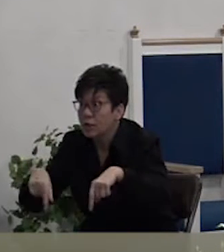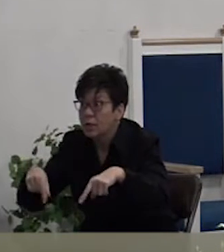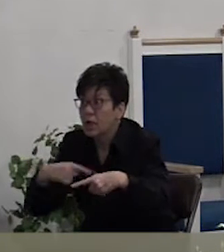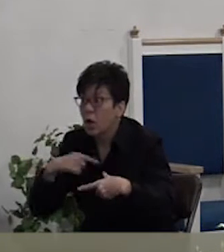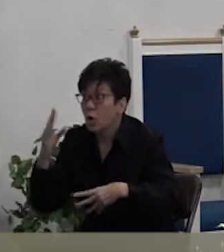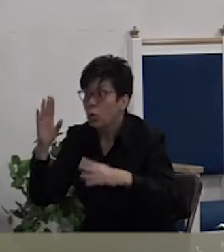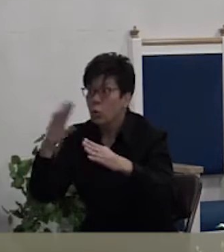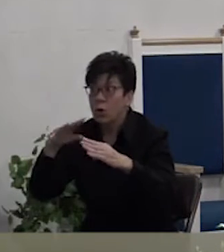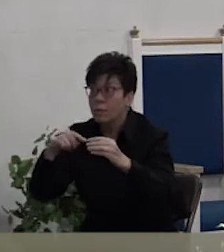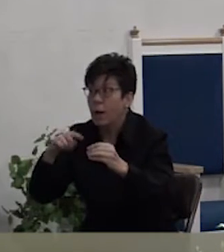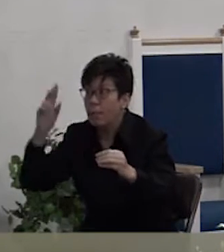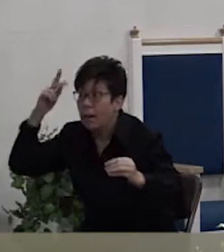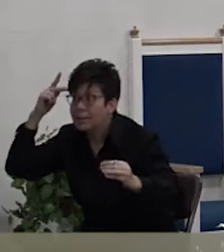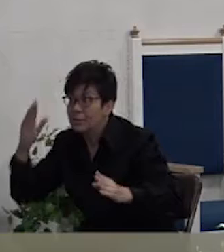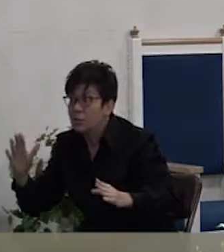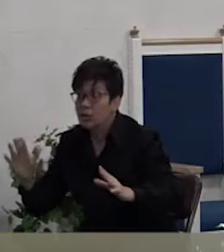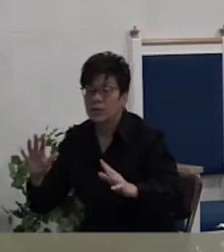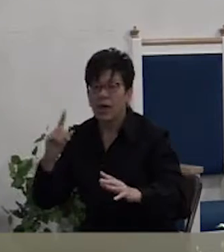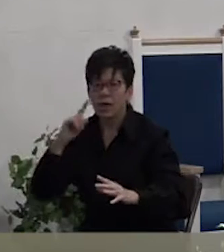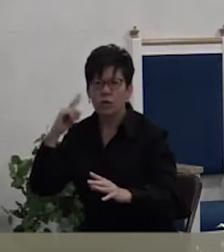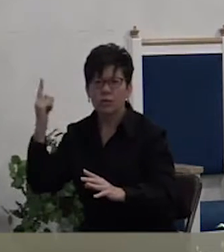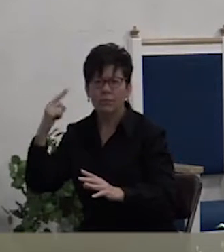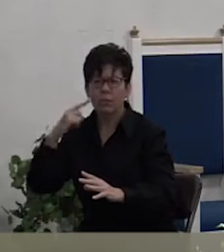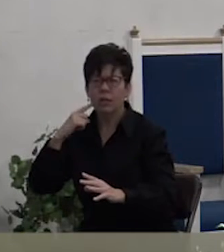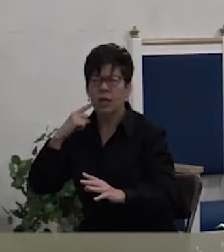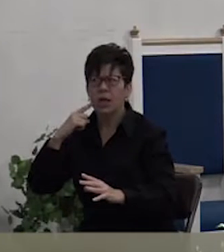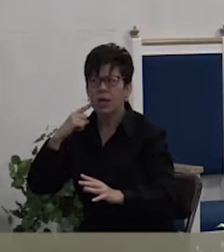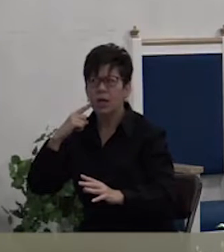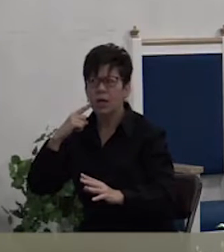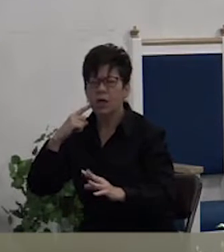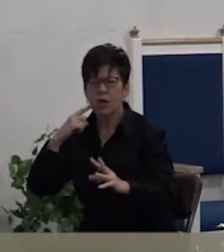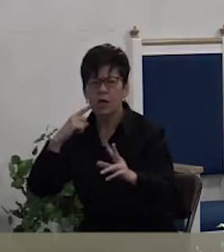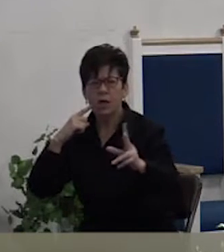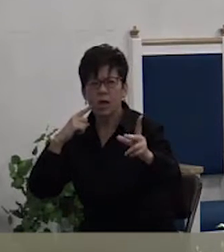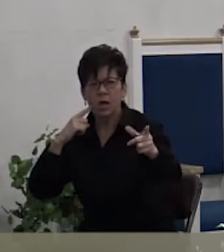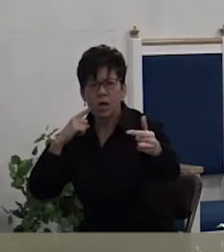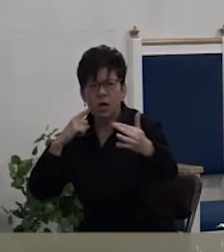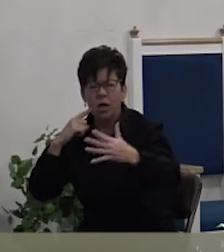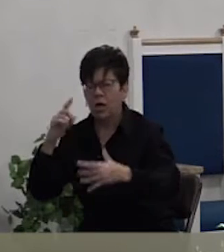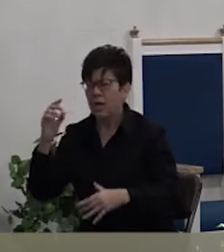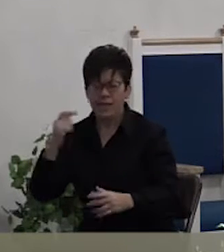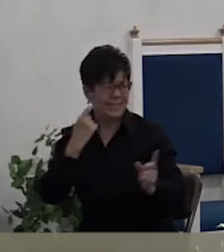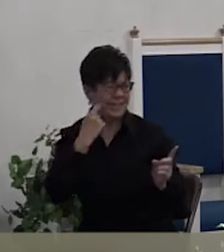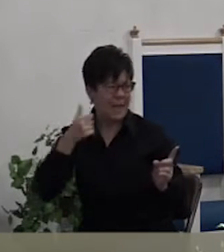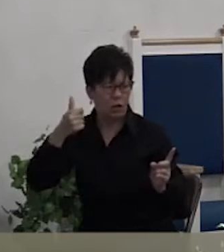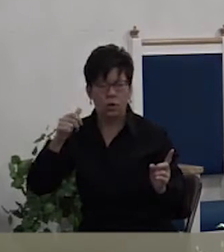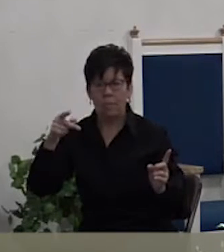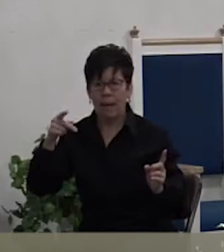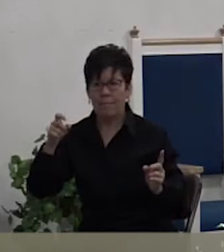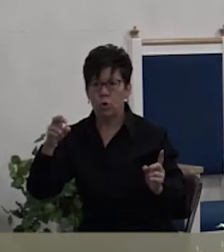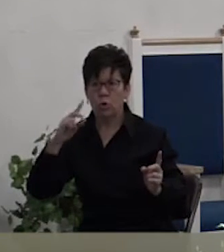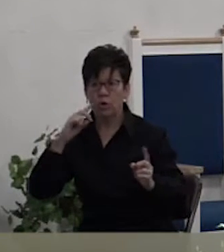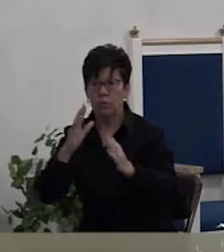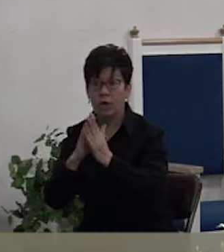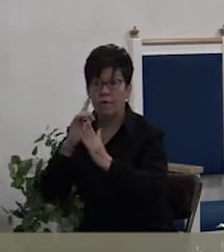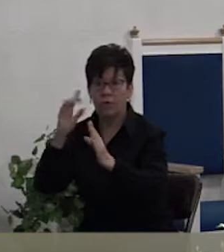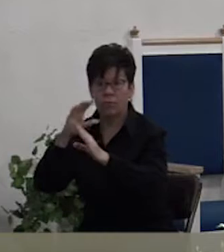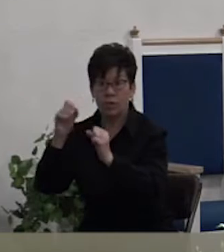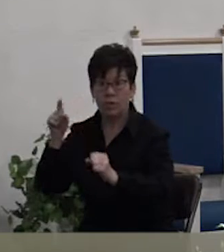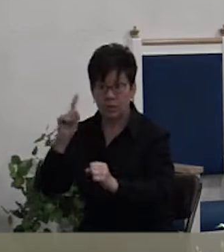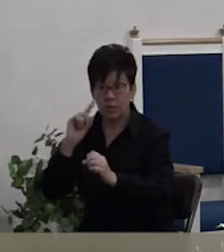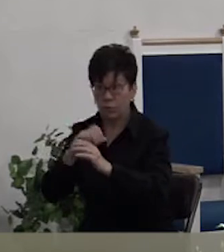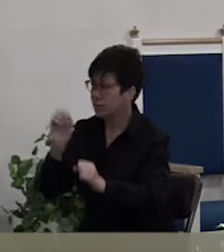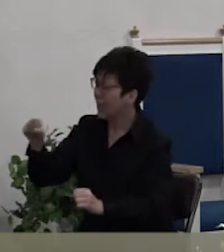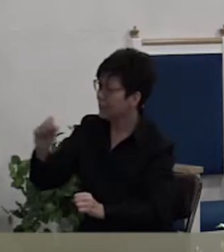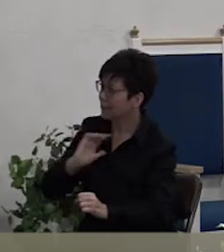what the politicians are doing. I heard somebody say, Elder Pompey, just before prayer, you know, pray for the president. He's our president.